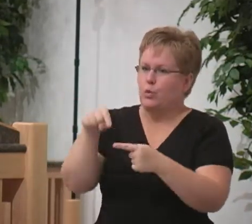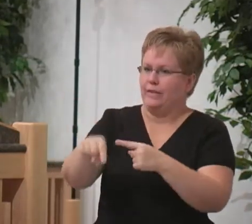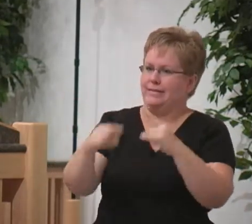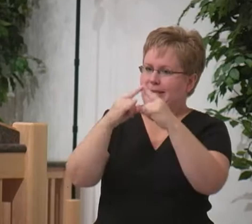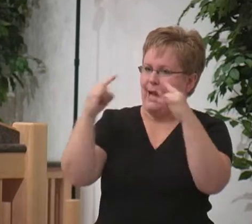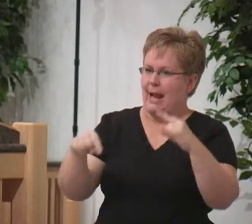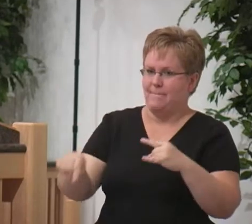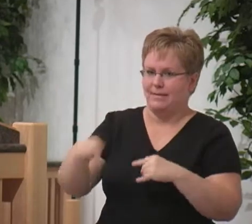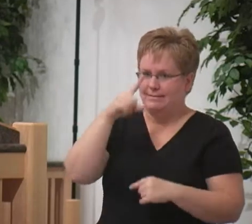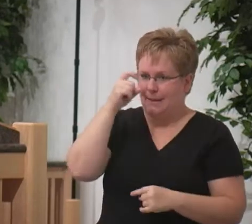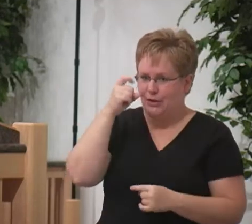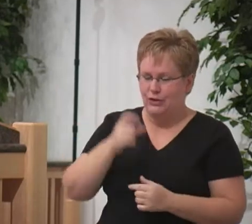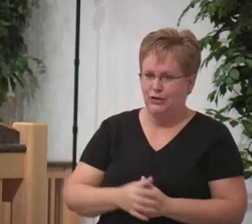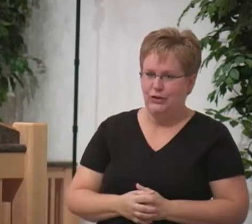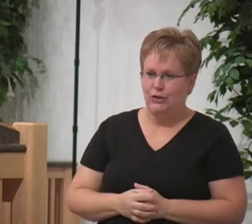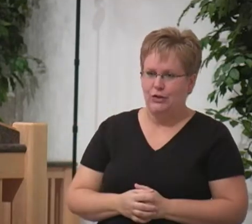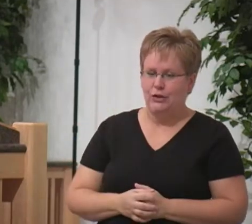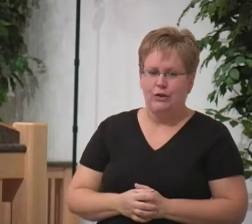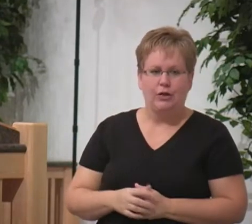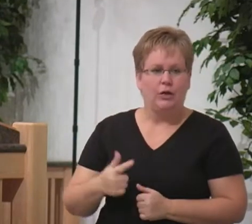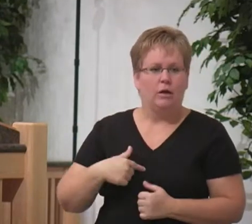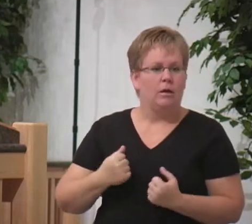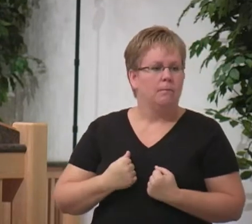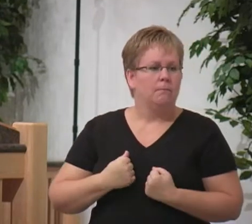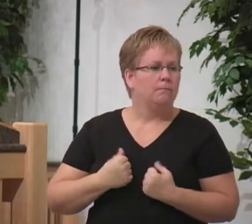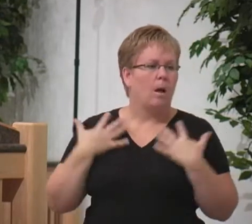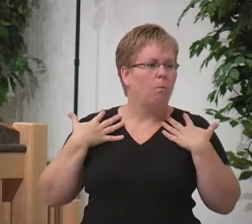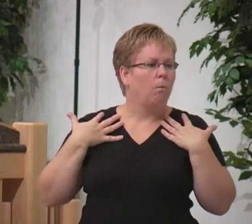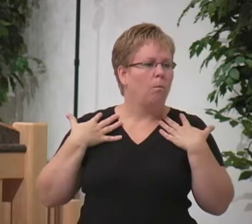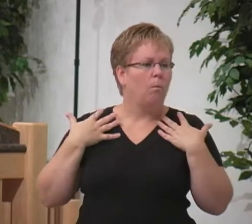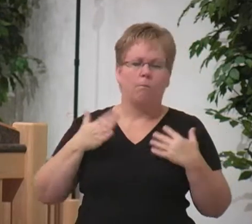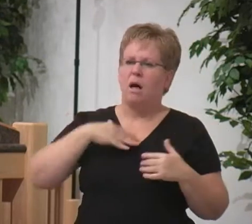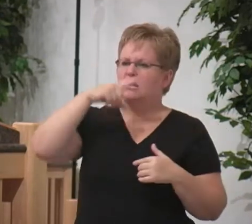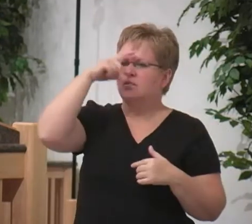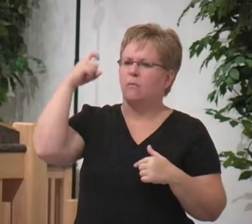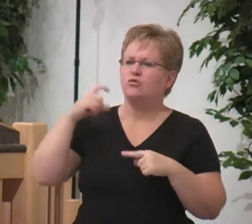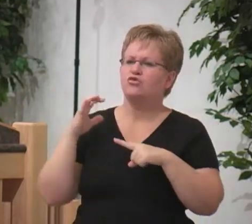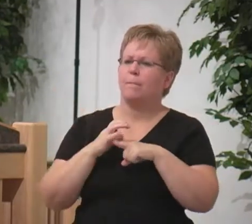summer." It made my day, and it made my whole summer to hear him say that.